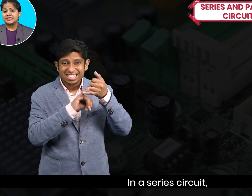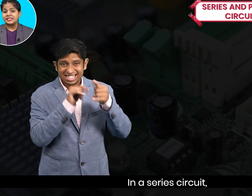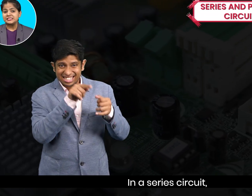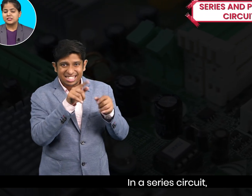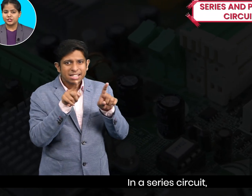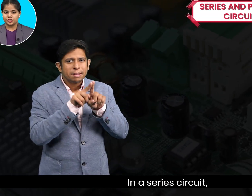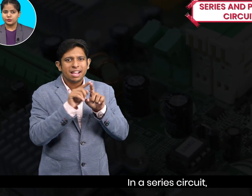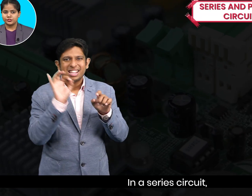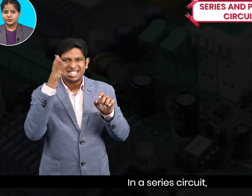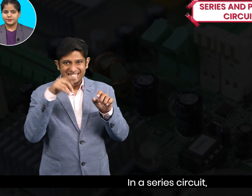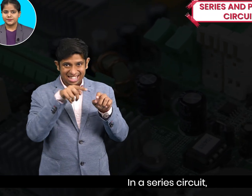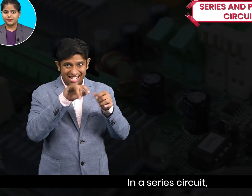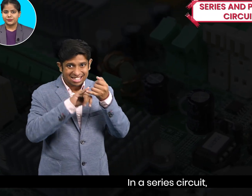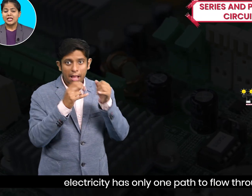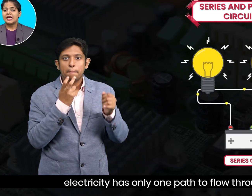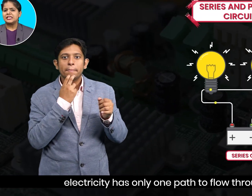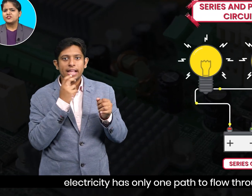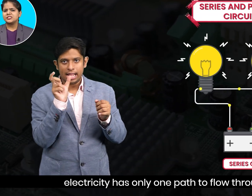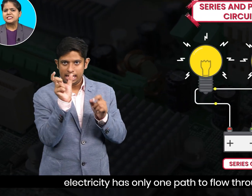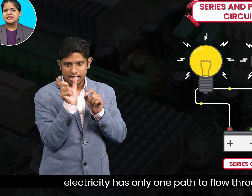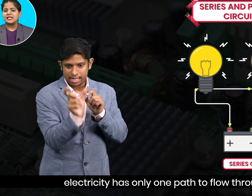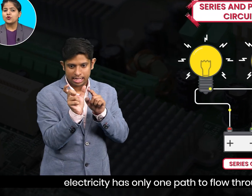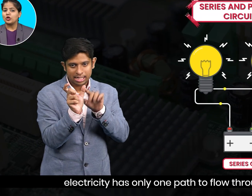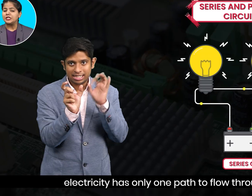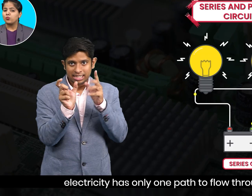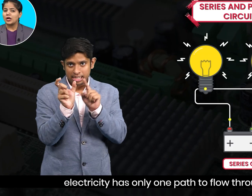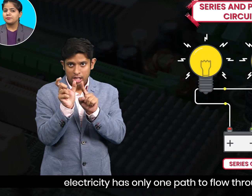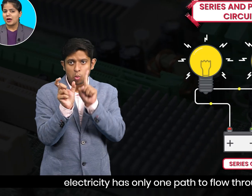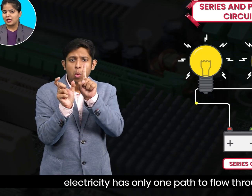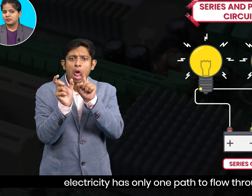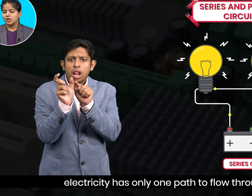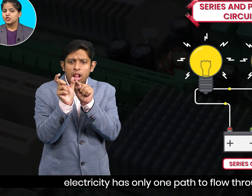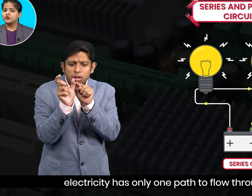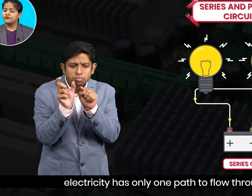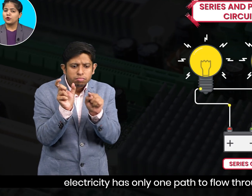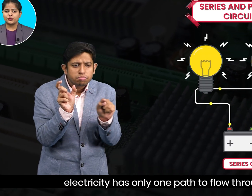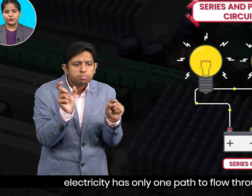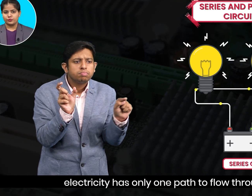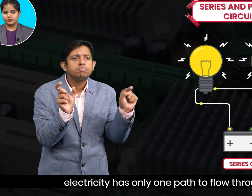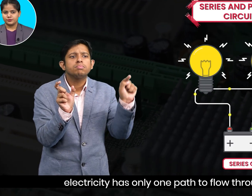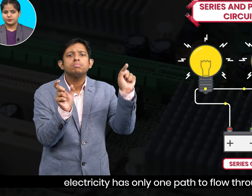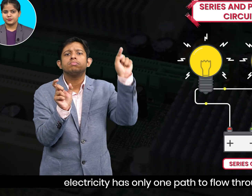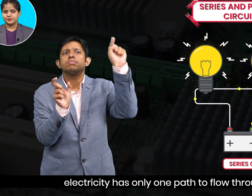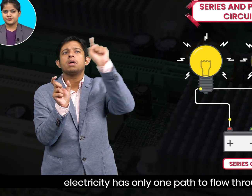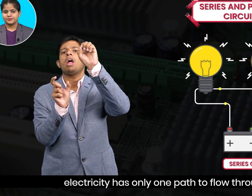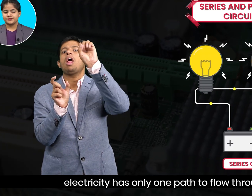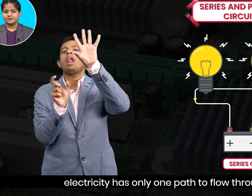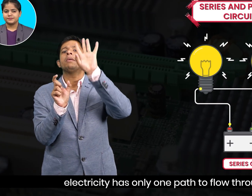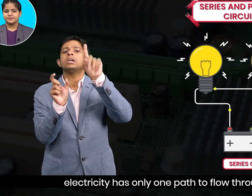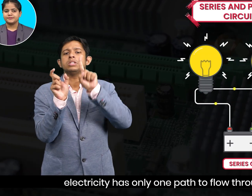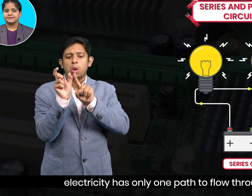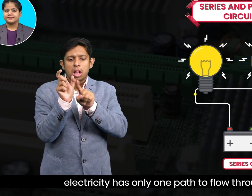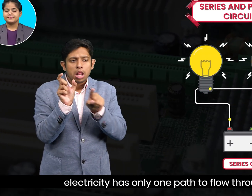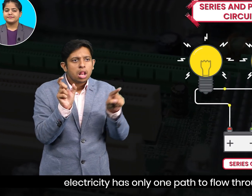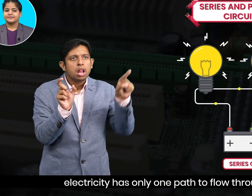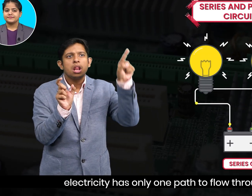In a series circuit, electricity has only one path to flow through.